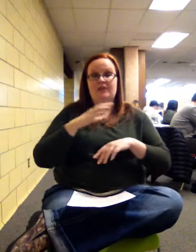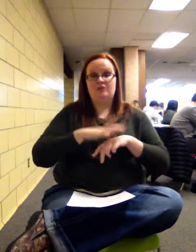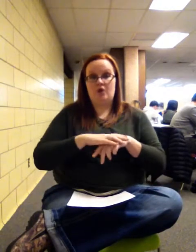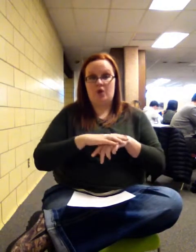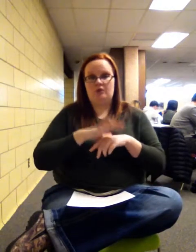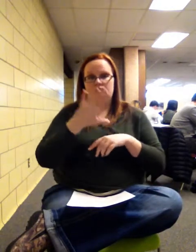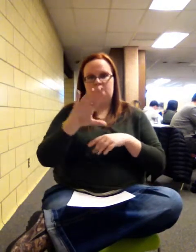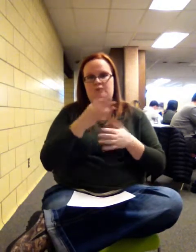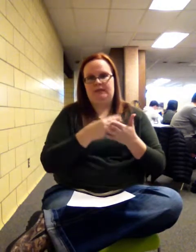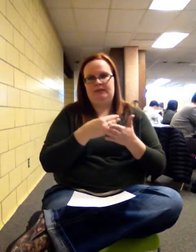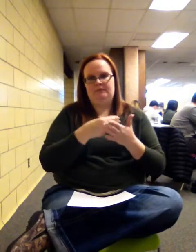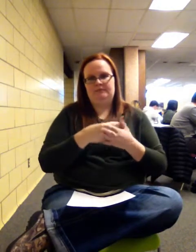money.